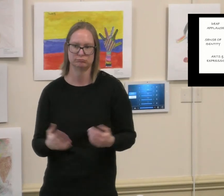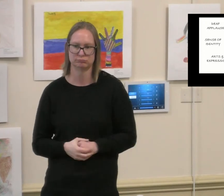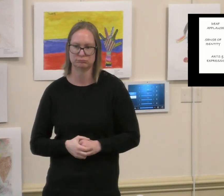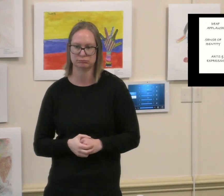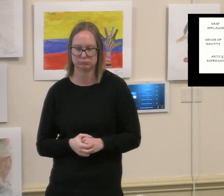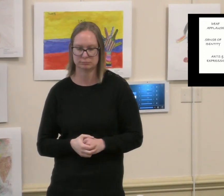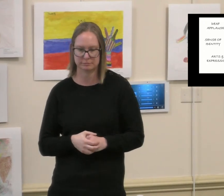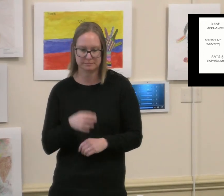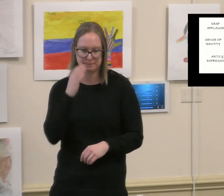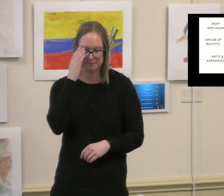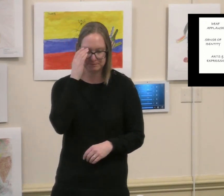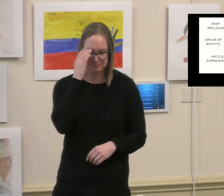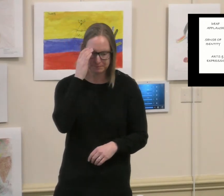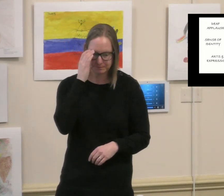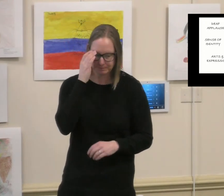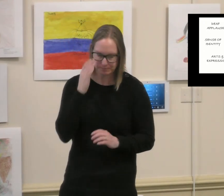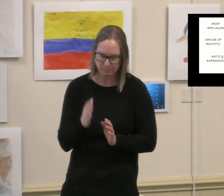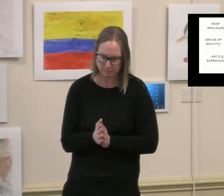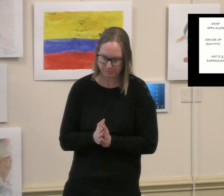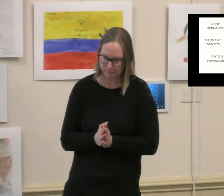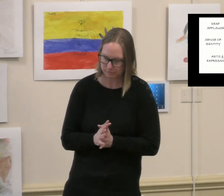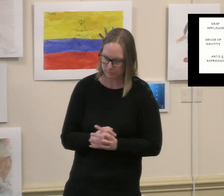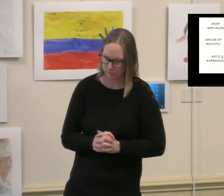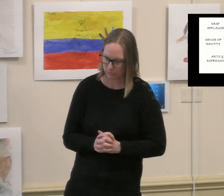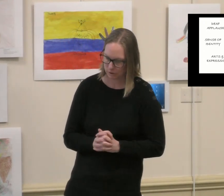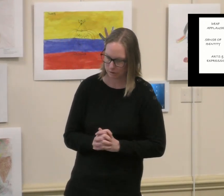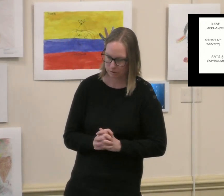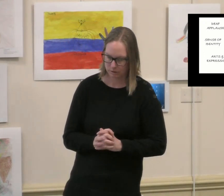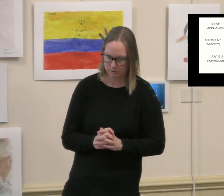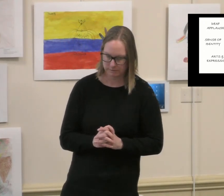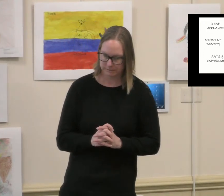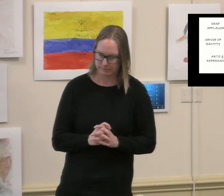we just want to continue that advocating within our culture.